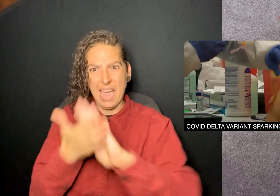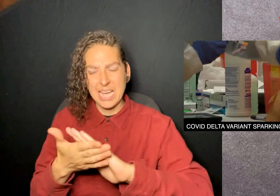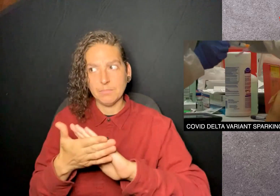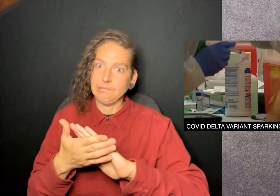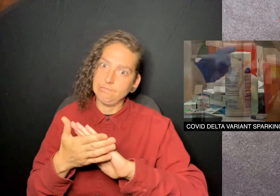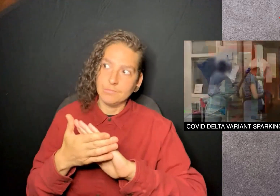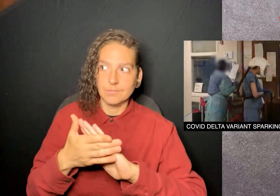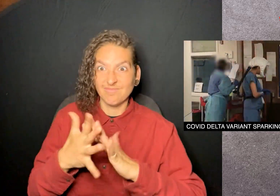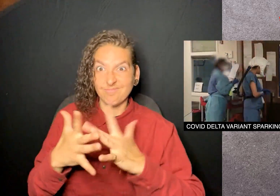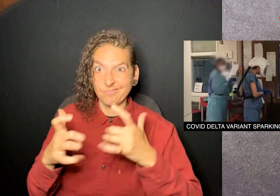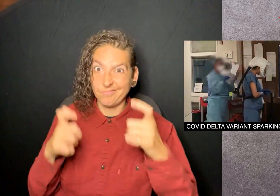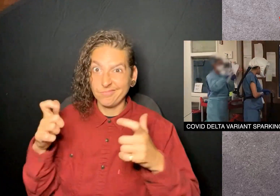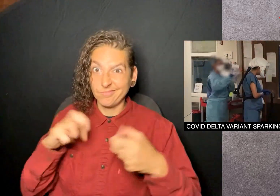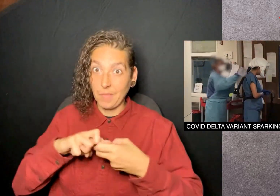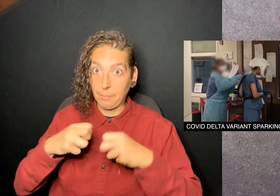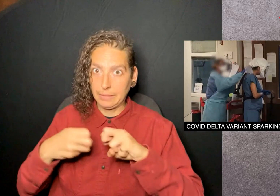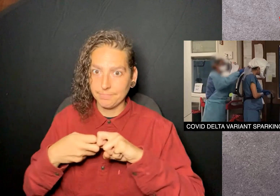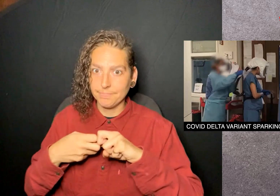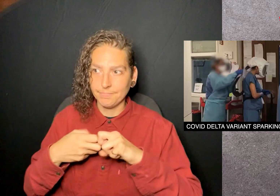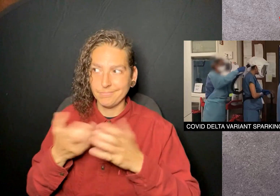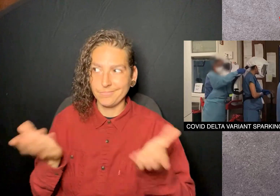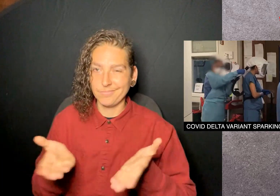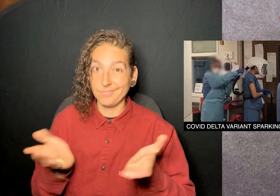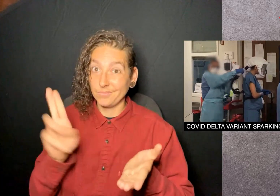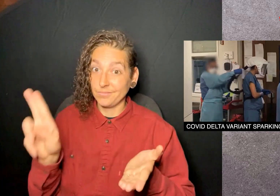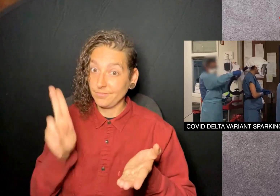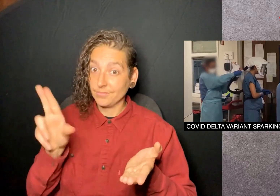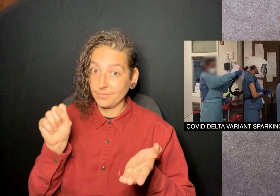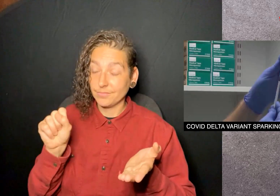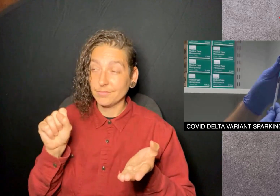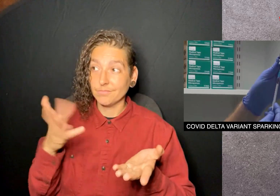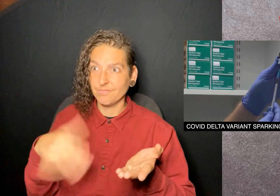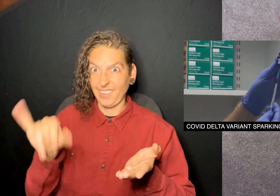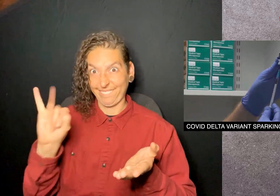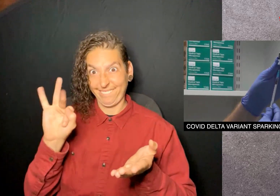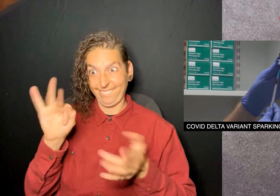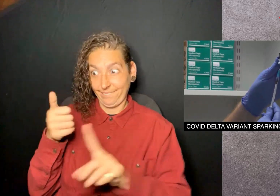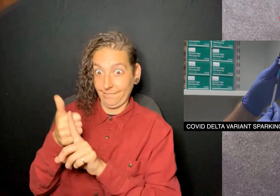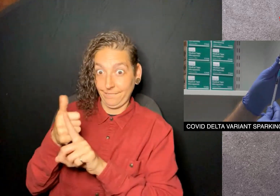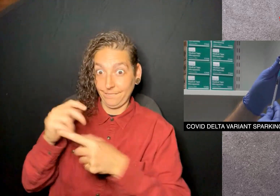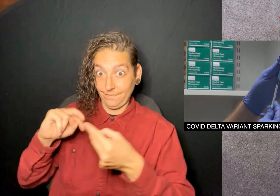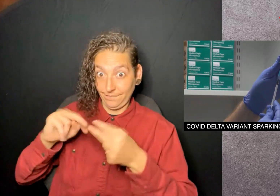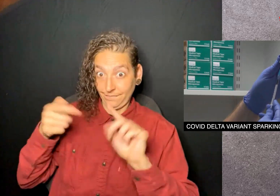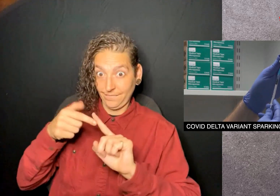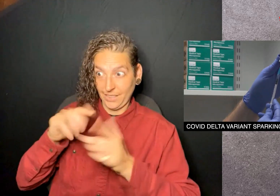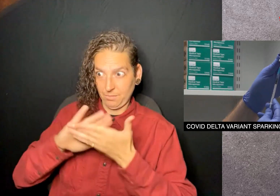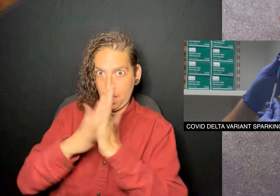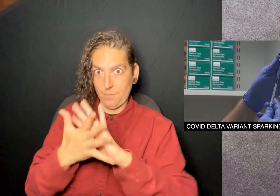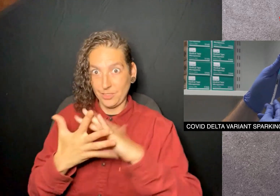the U.S. if it becomes the dominant strain.